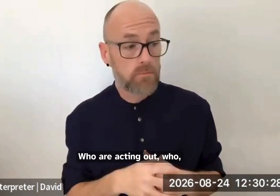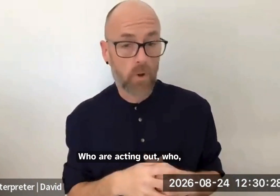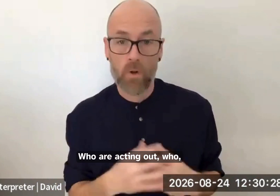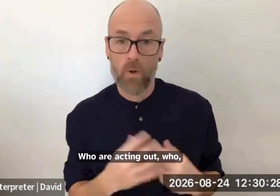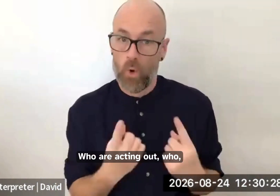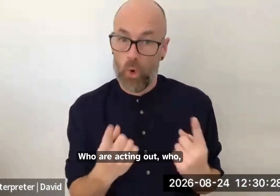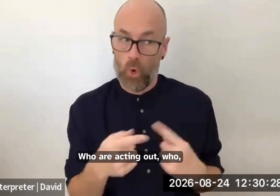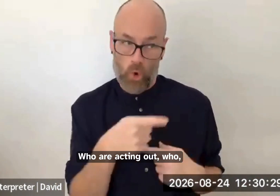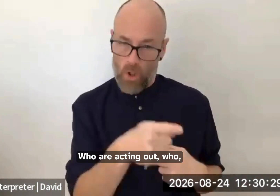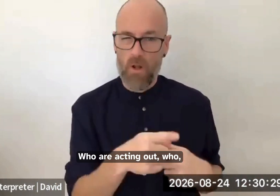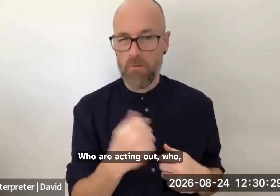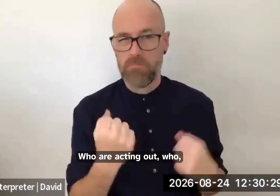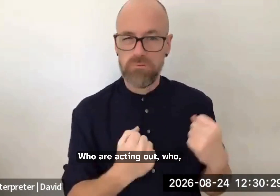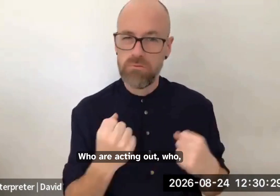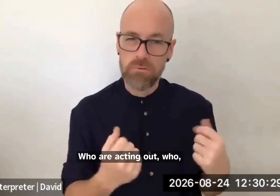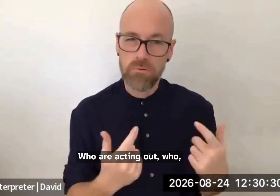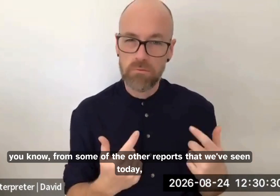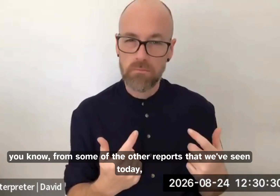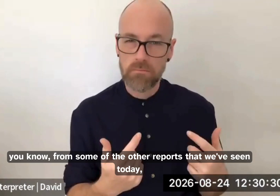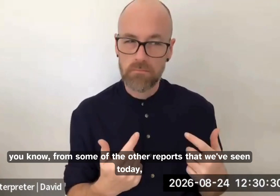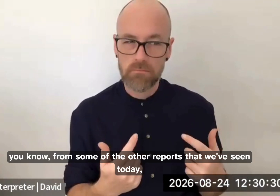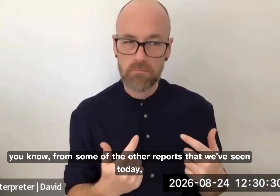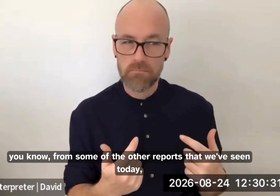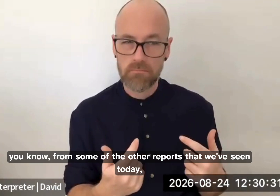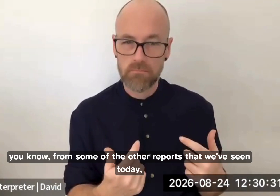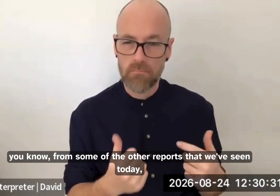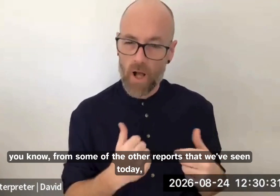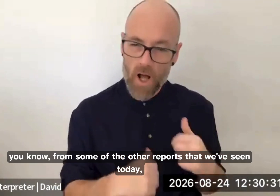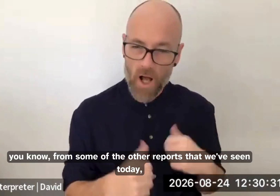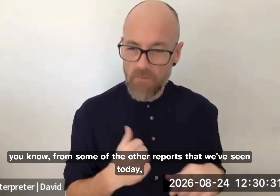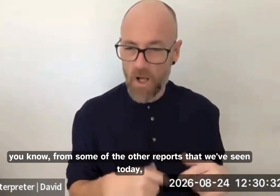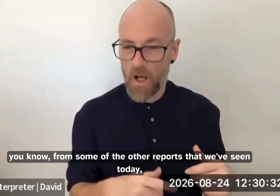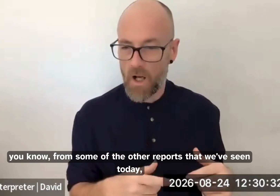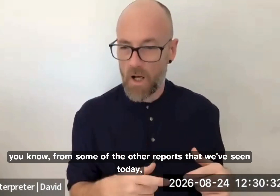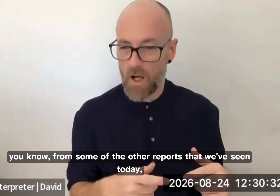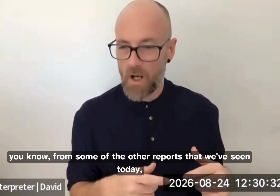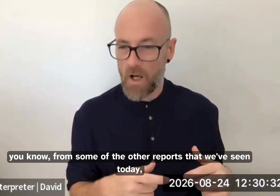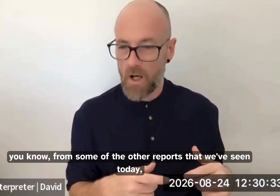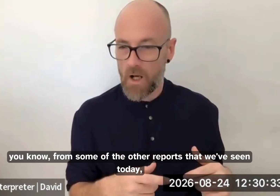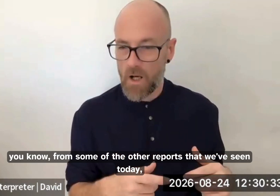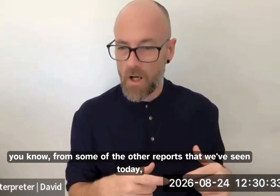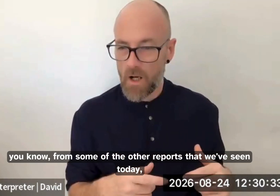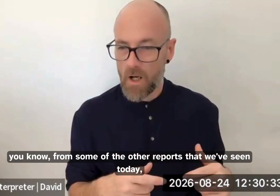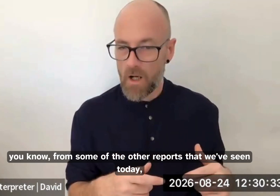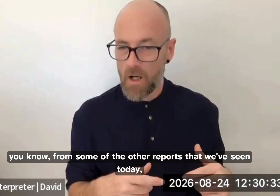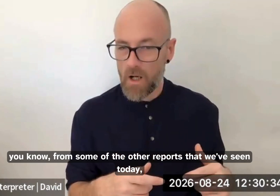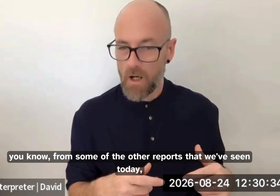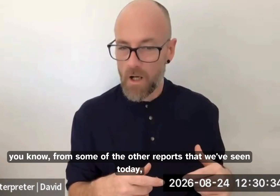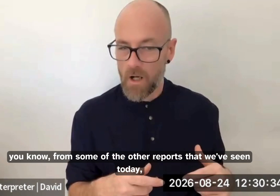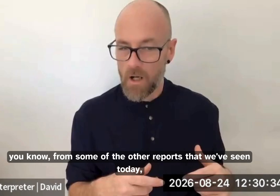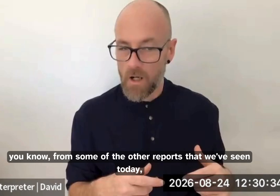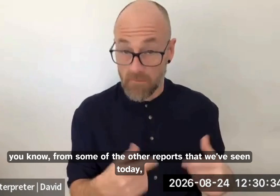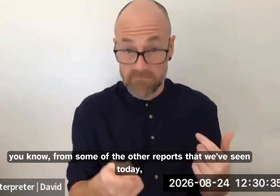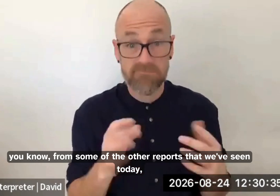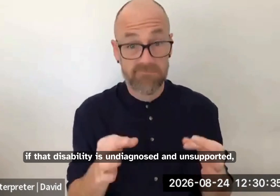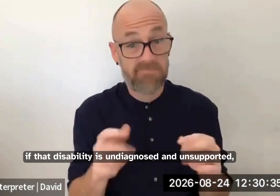who are acting out, who, from some of the other reports that we've seen